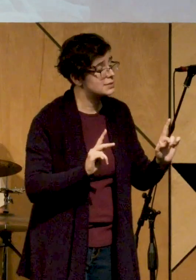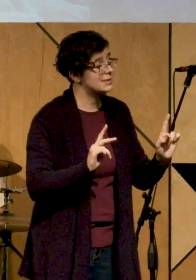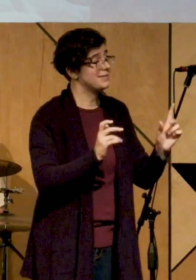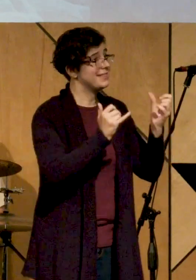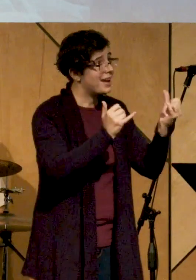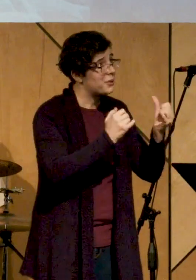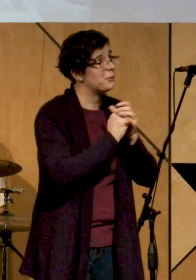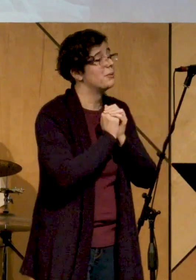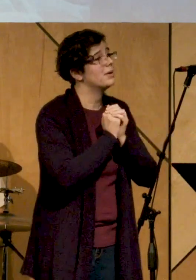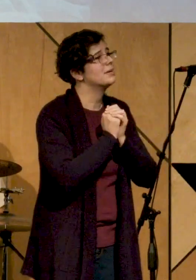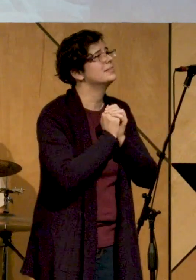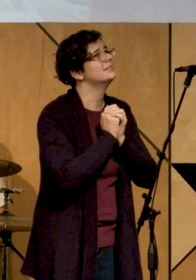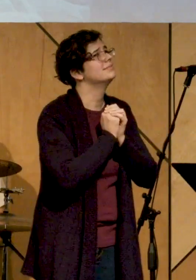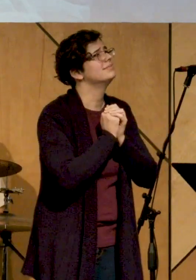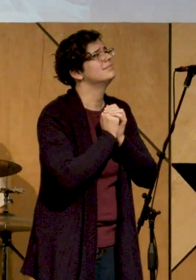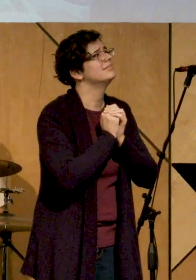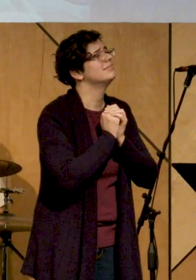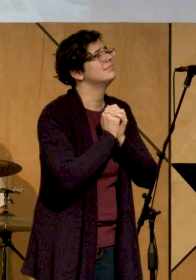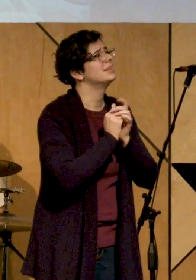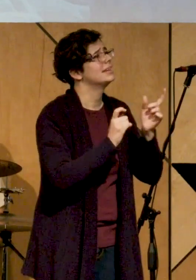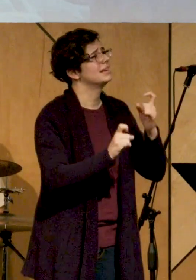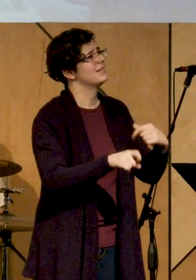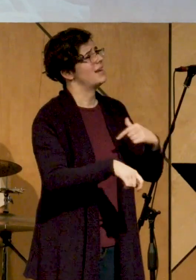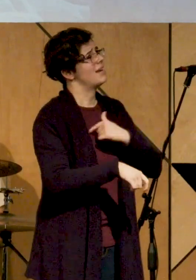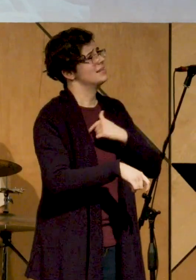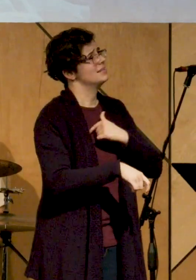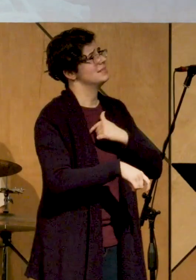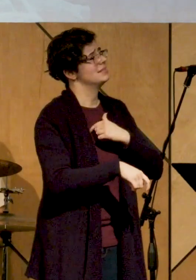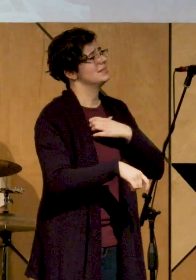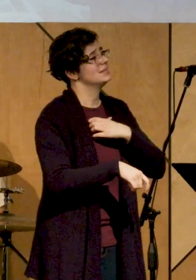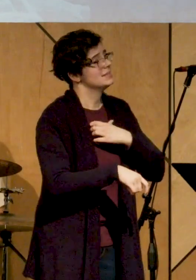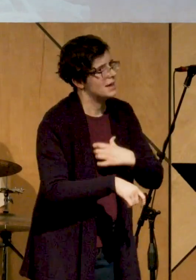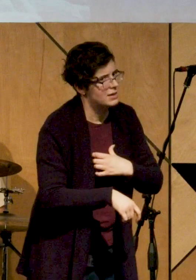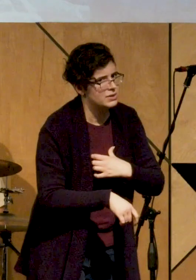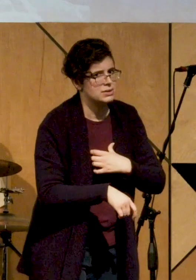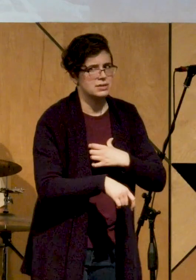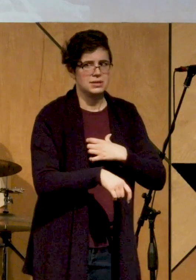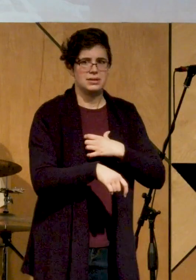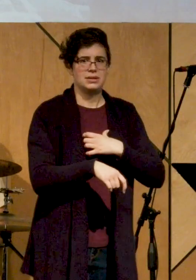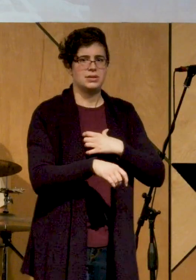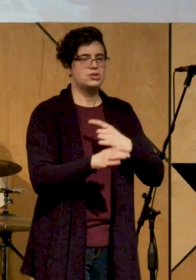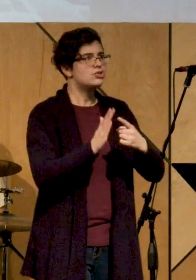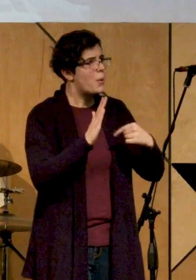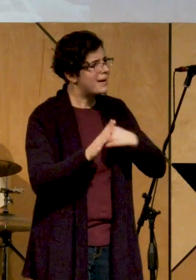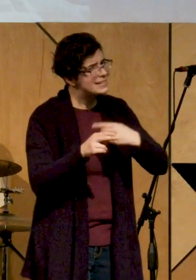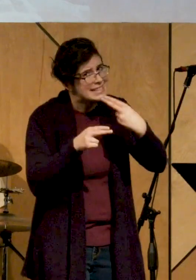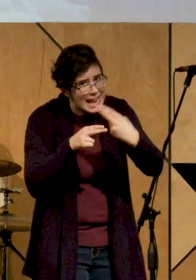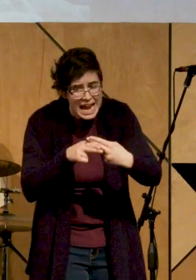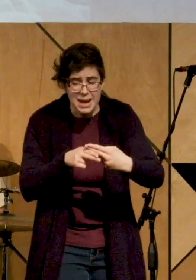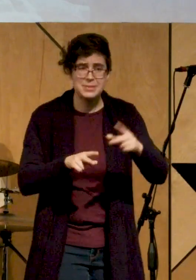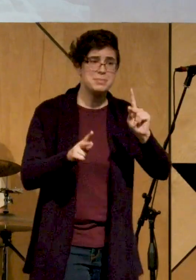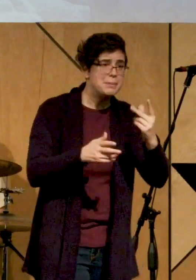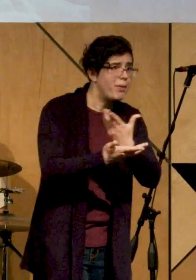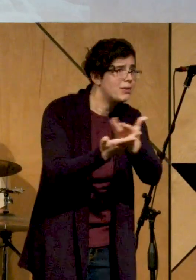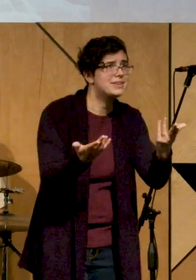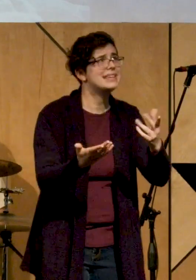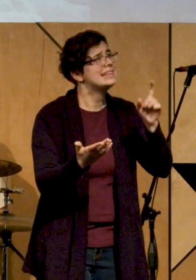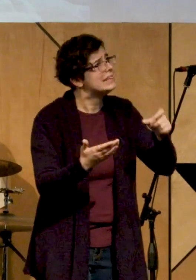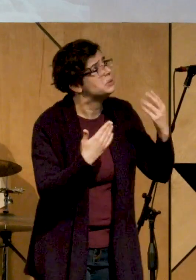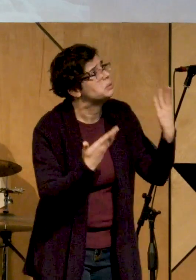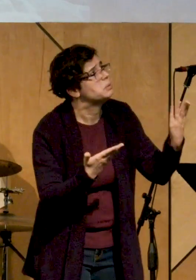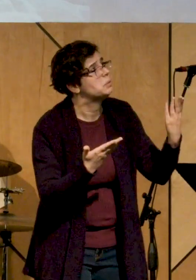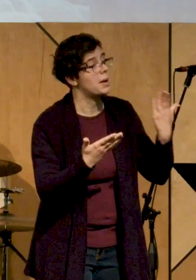now, put on our hearts faces, places, names,